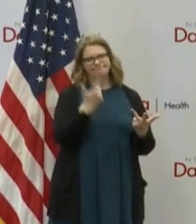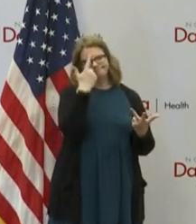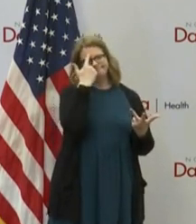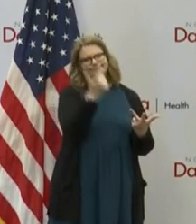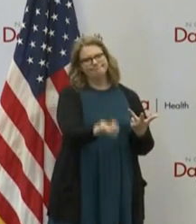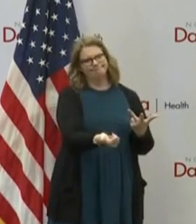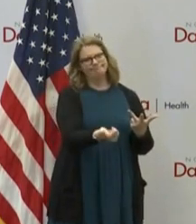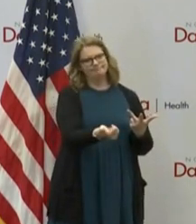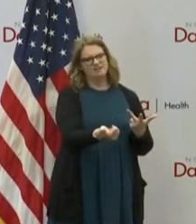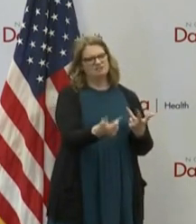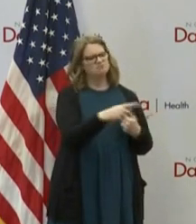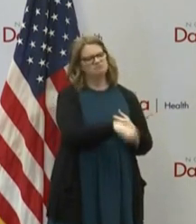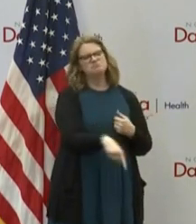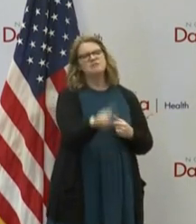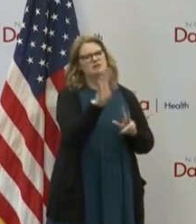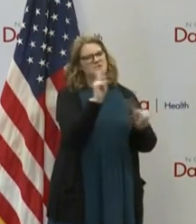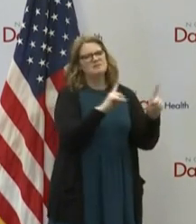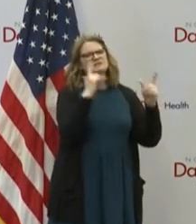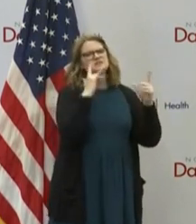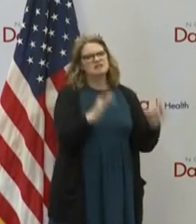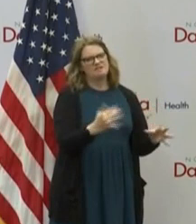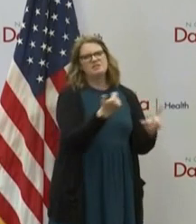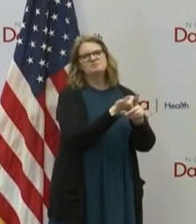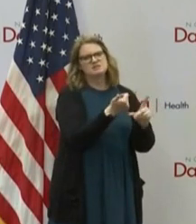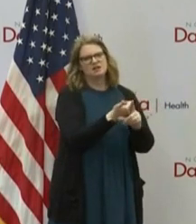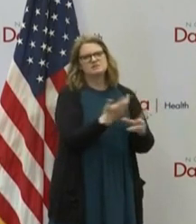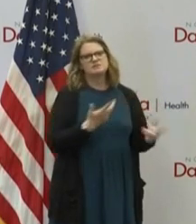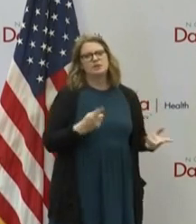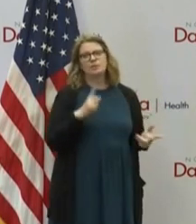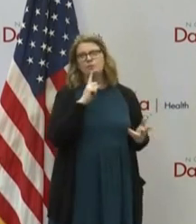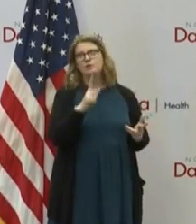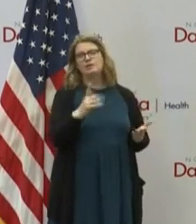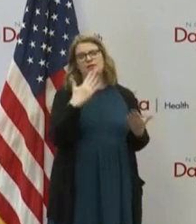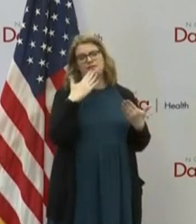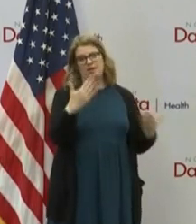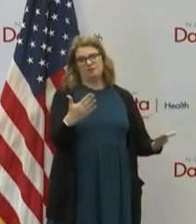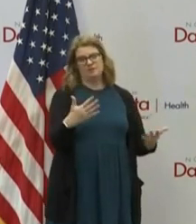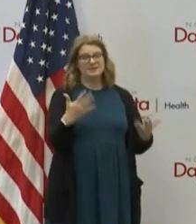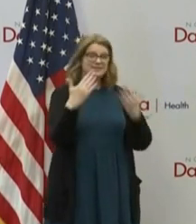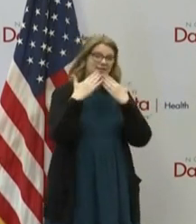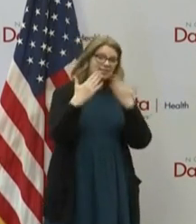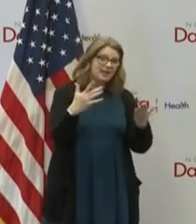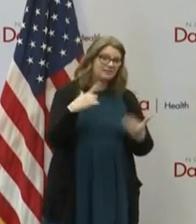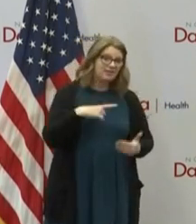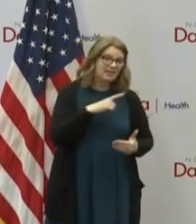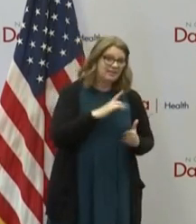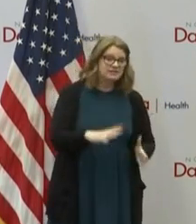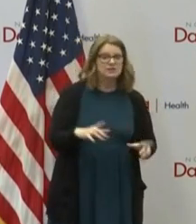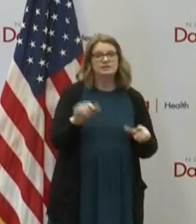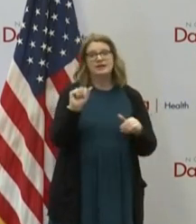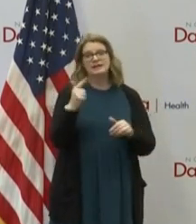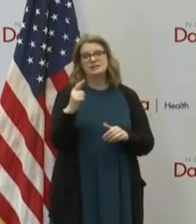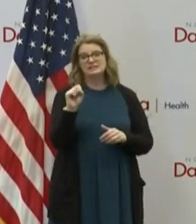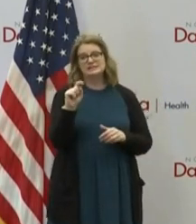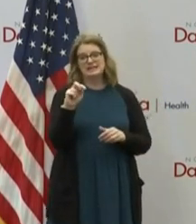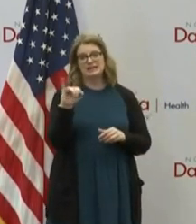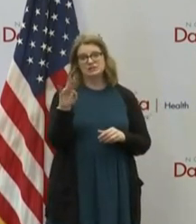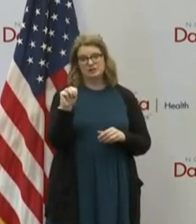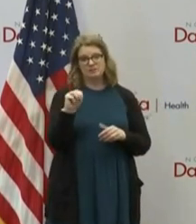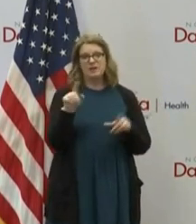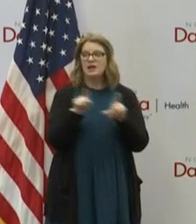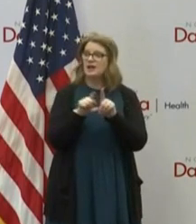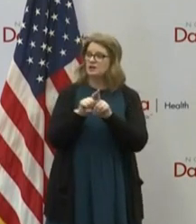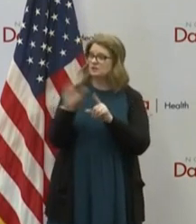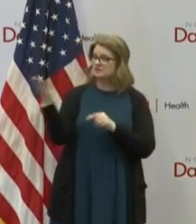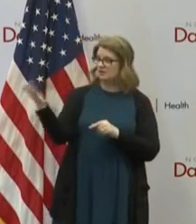to them, so we're pleased that we're able to get that sorted out. So again, I want to thank all of our legislators, Attorney General Stenjum and the DHS team.